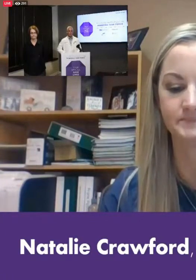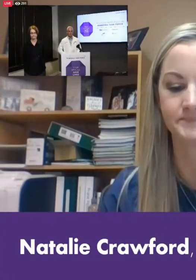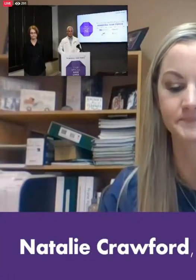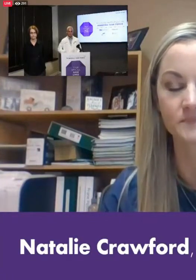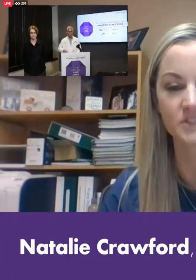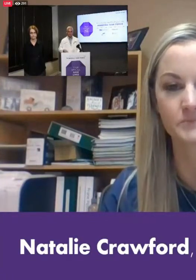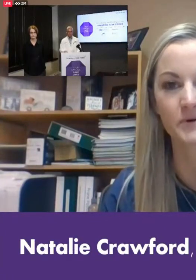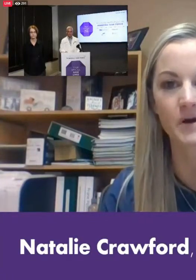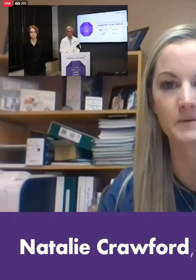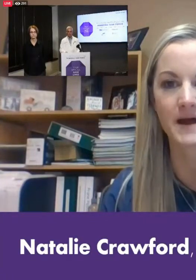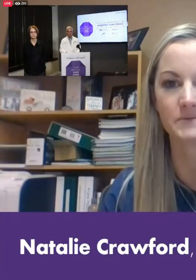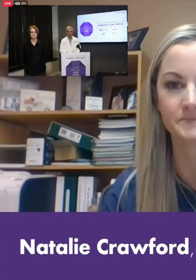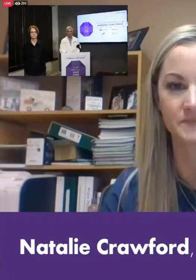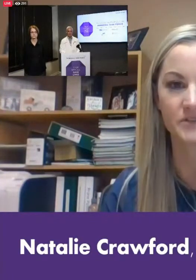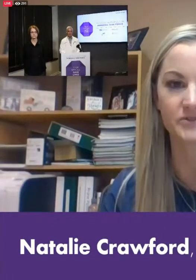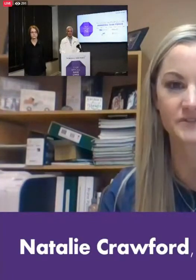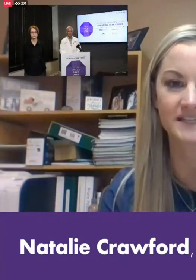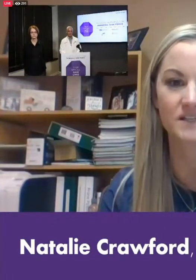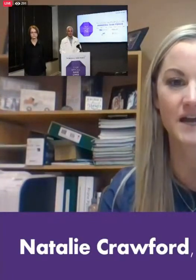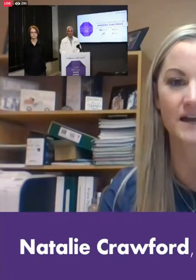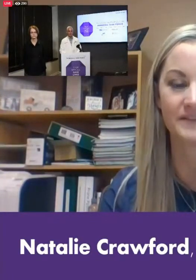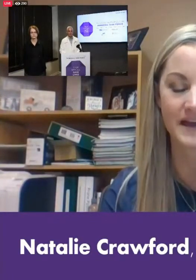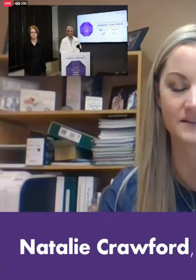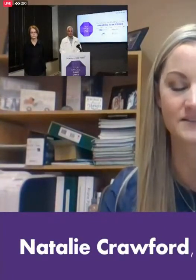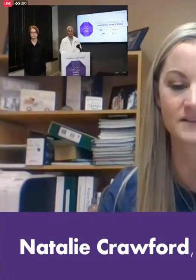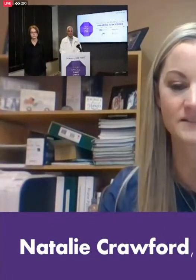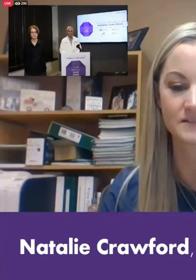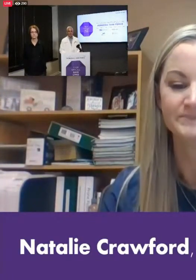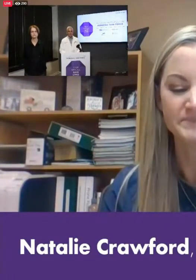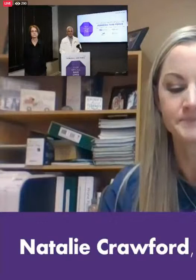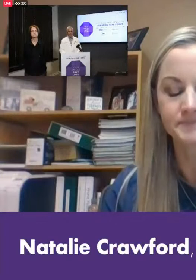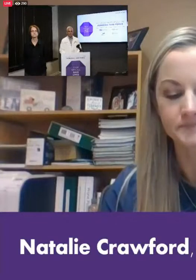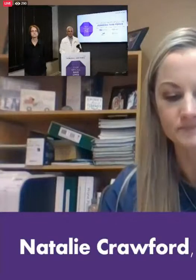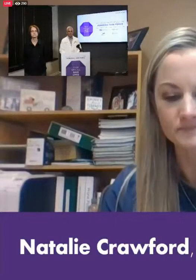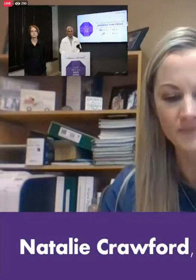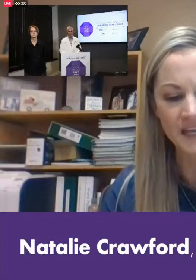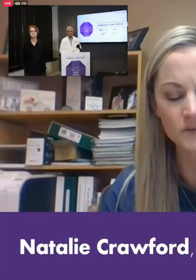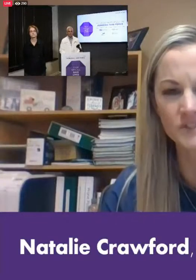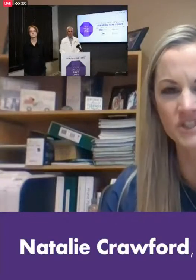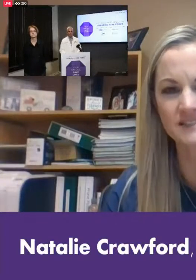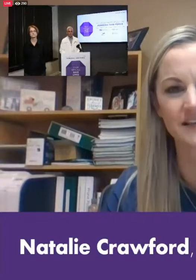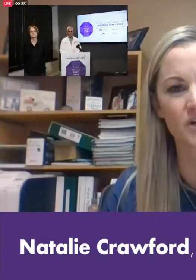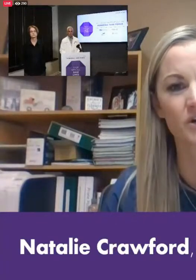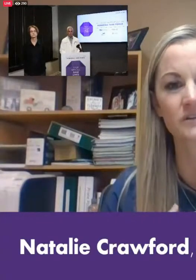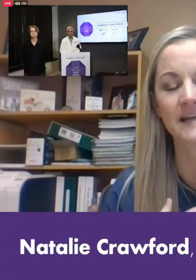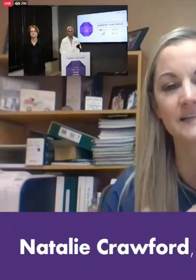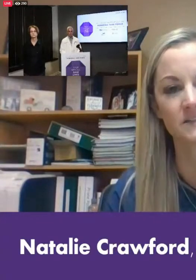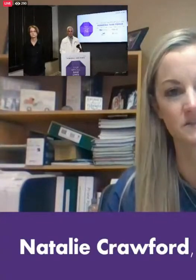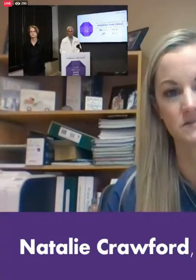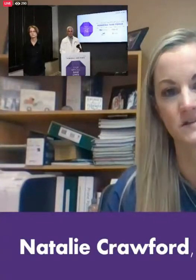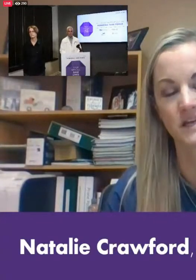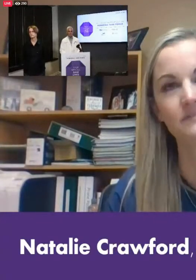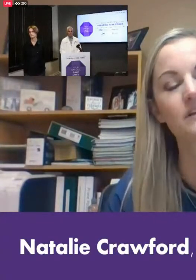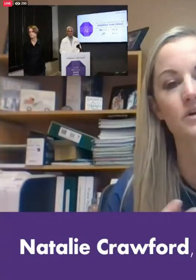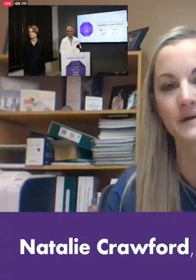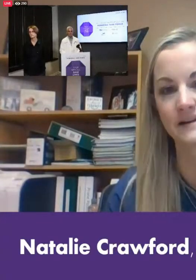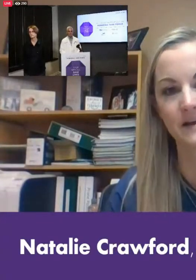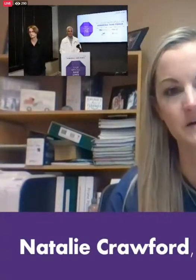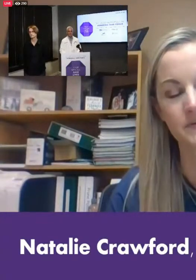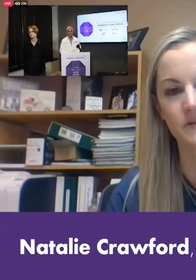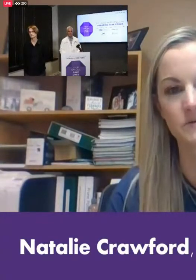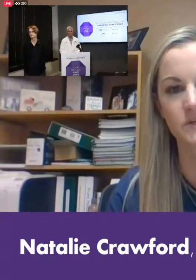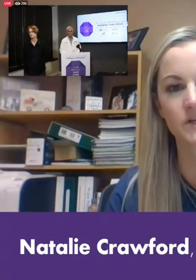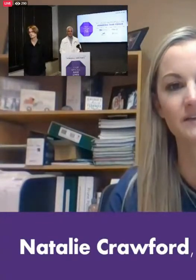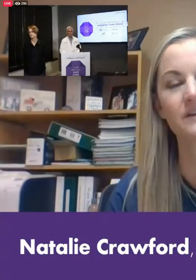her, she put her arm out, to get IV access. And it was just like her giving